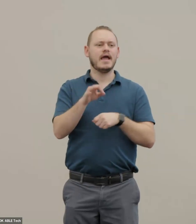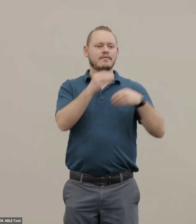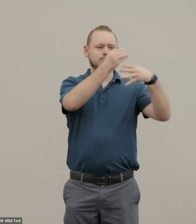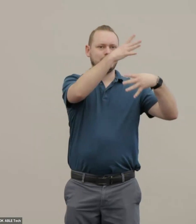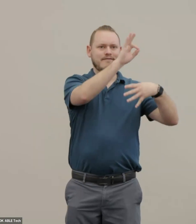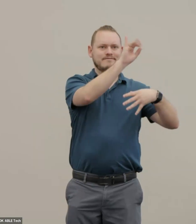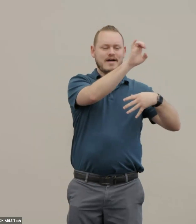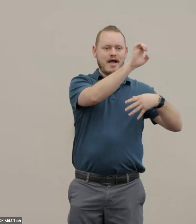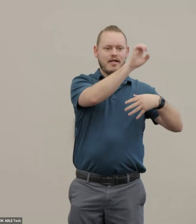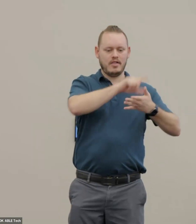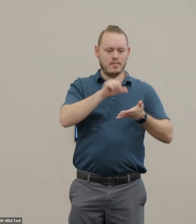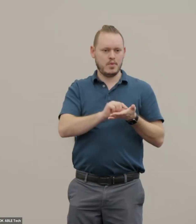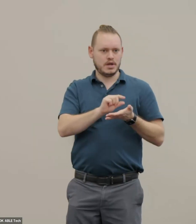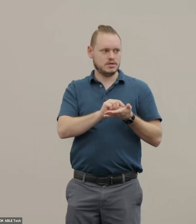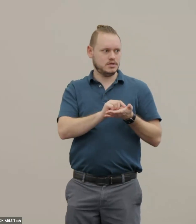File, Print?